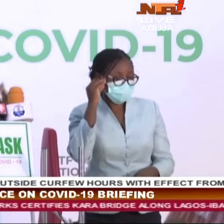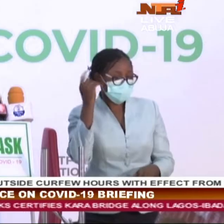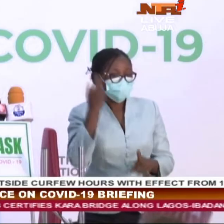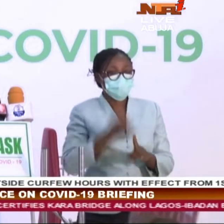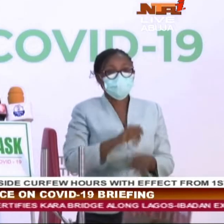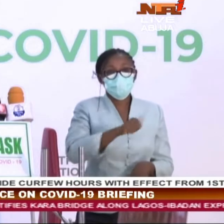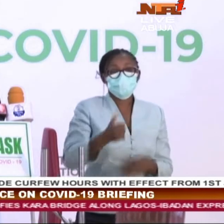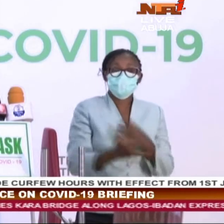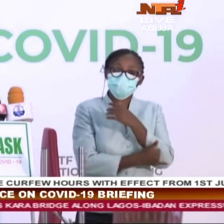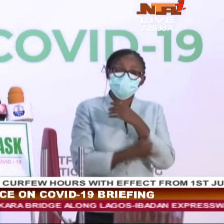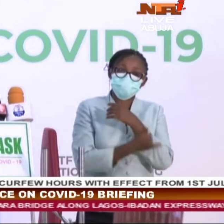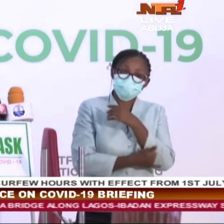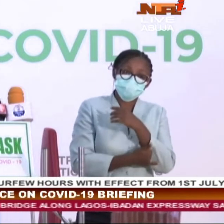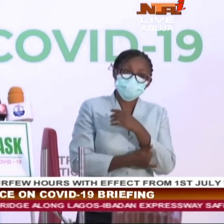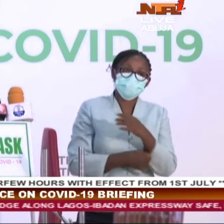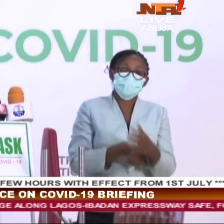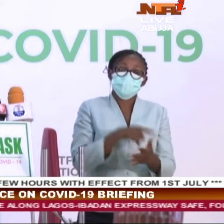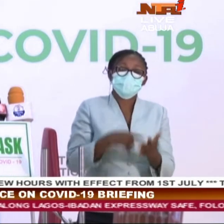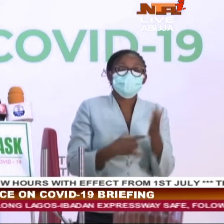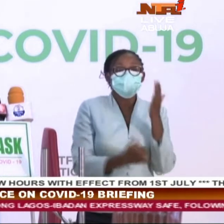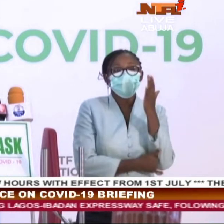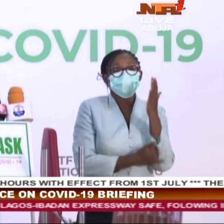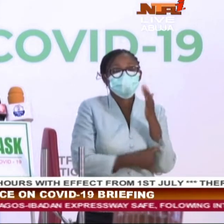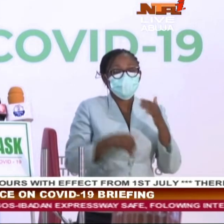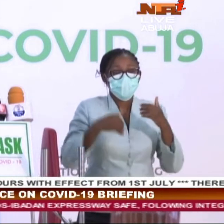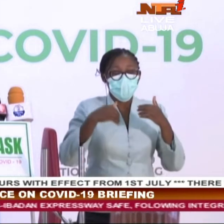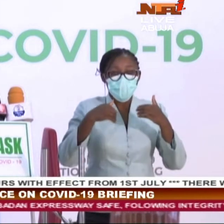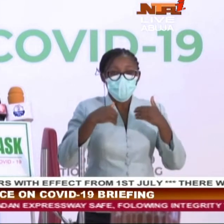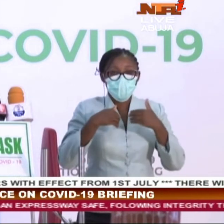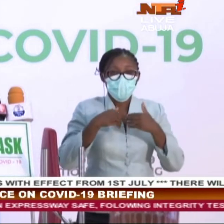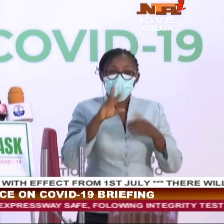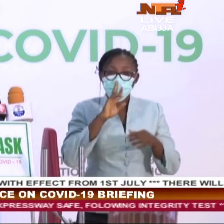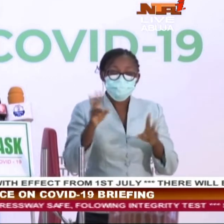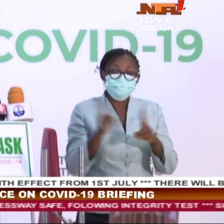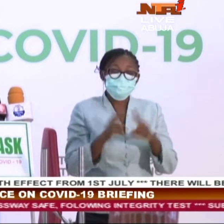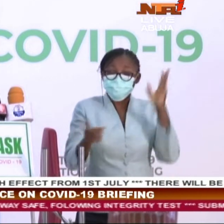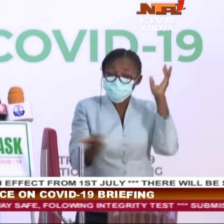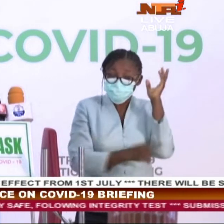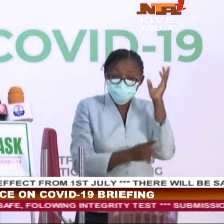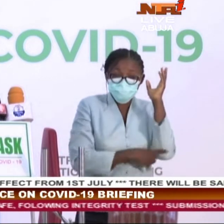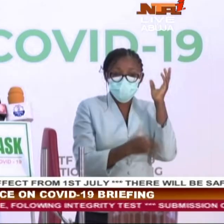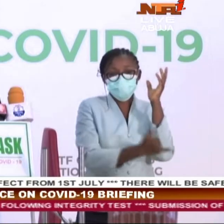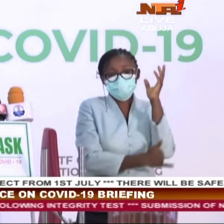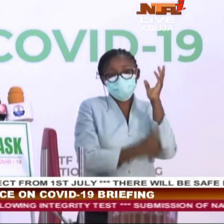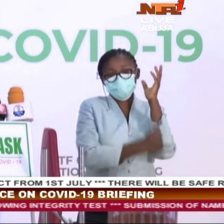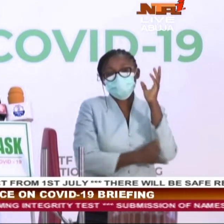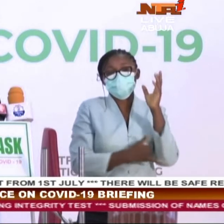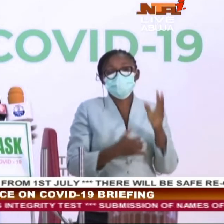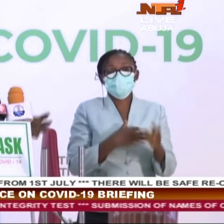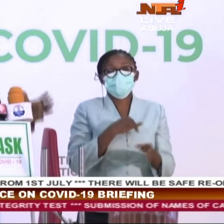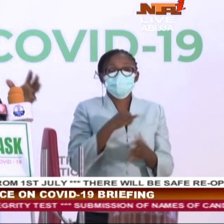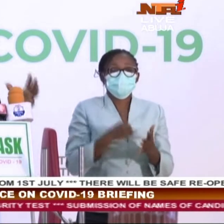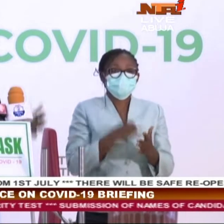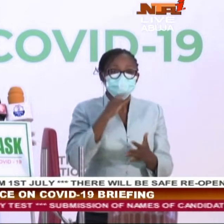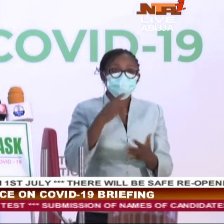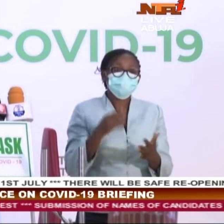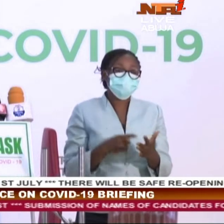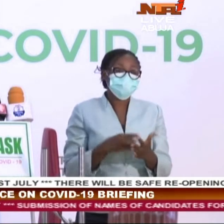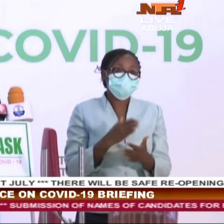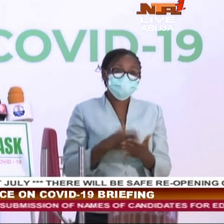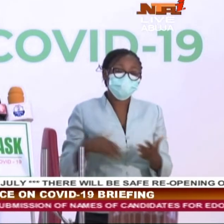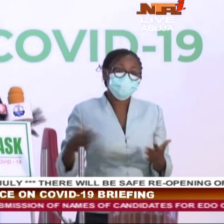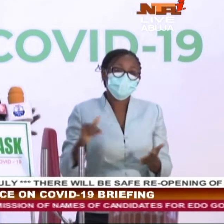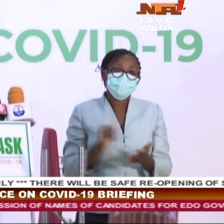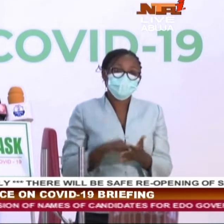Even these countries are very disciplined countries. It was something that weighed heavily on us when we were